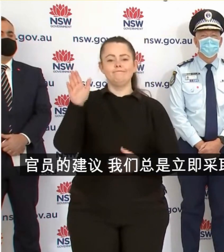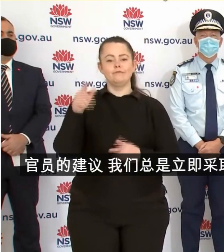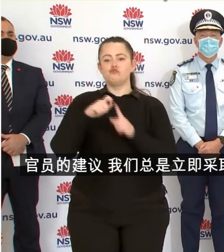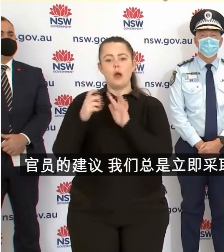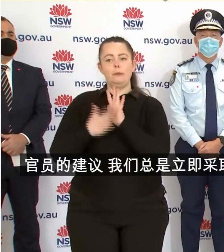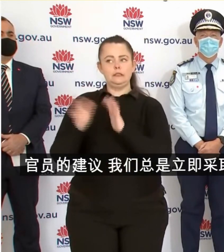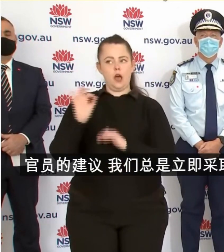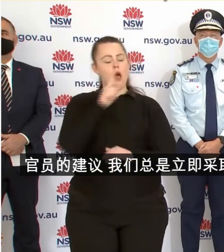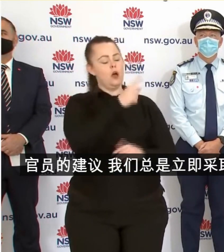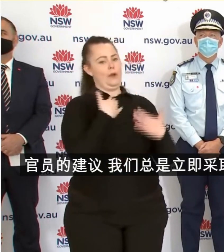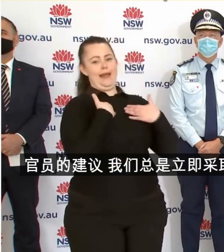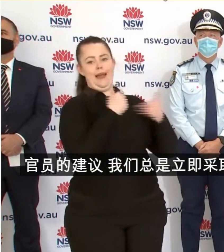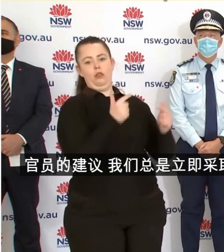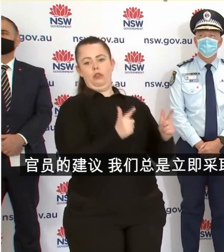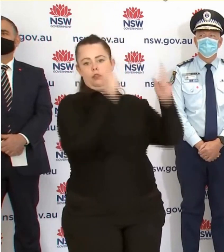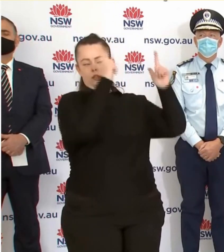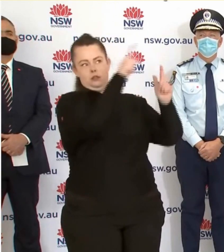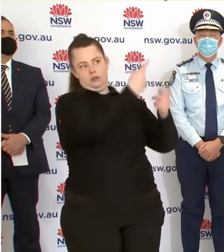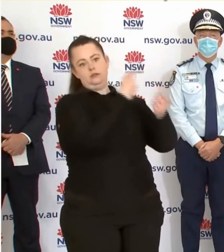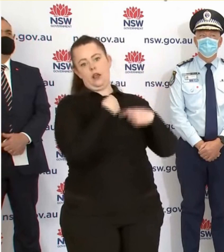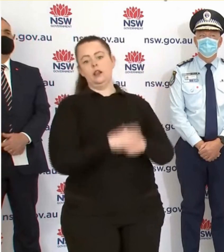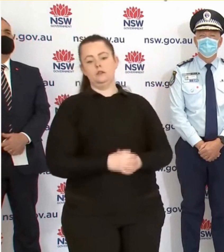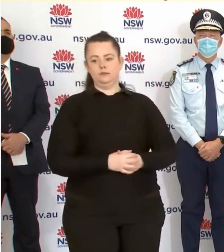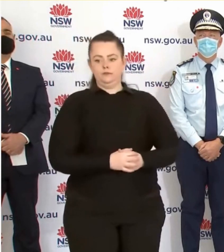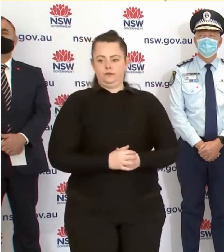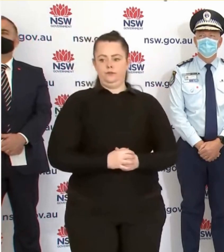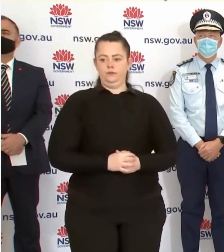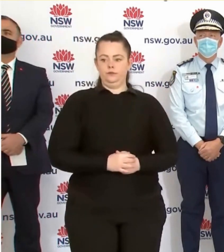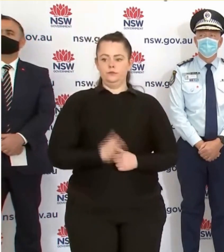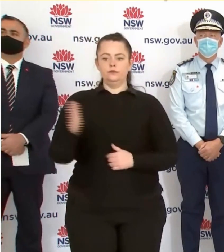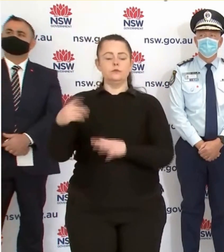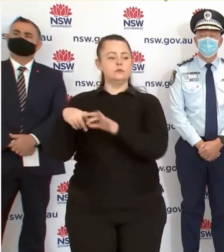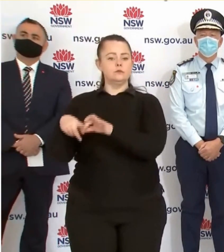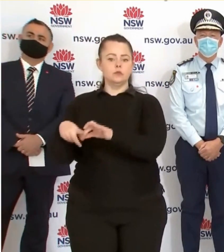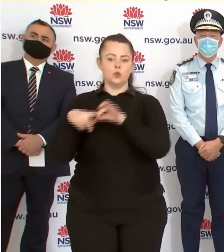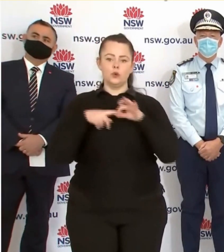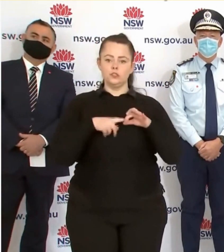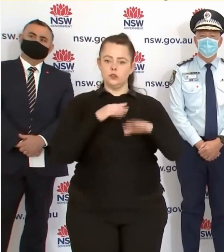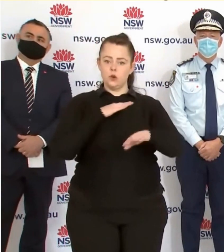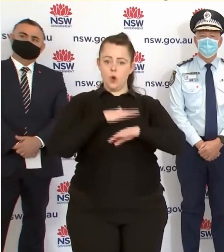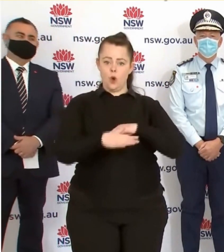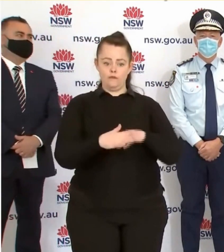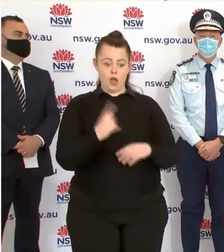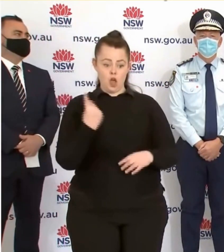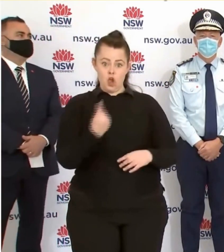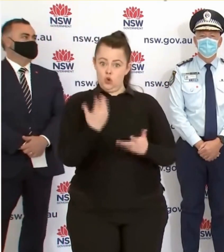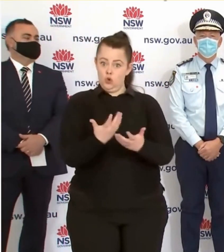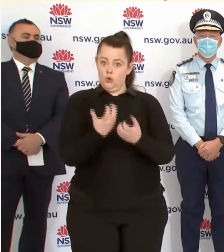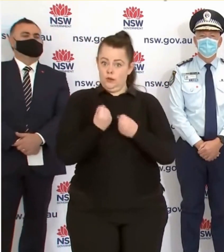that immediately. Premier. Daily update today says now that positive cases will be notified via